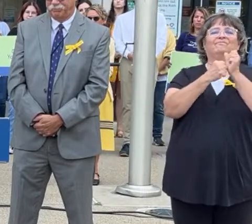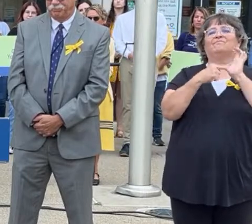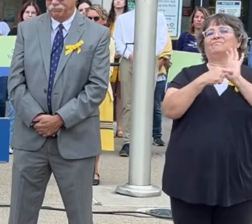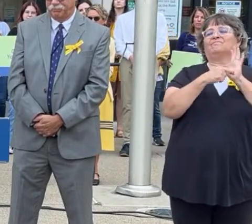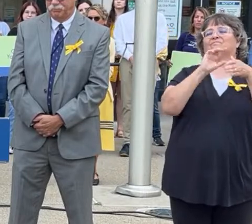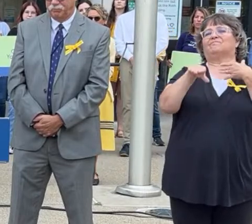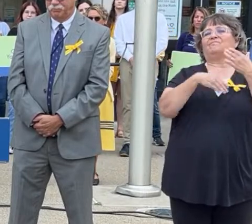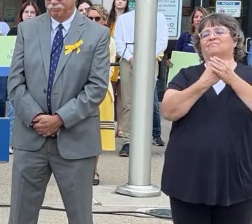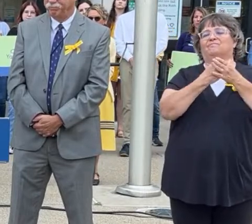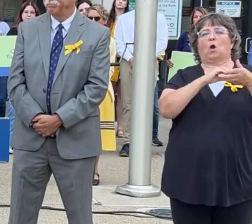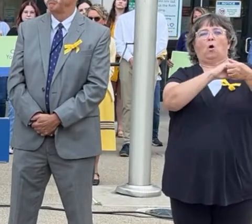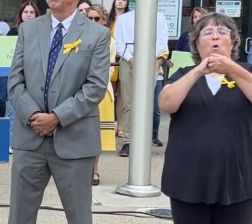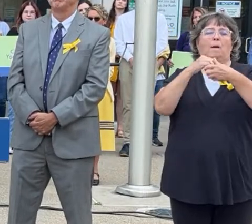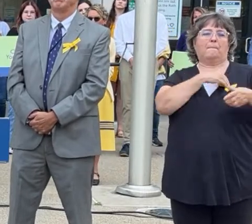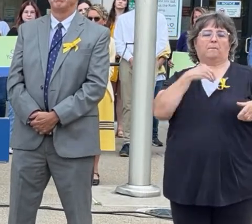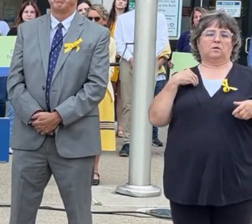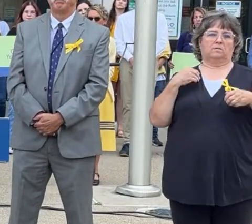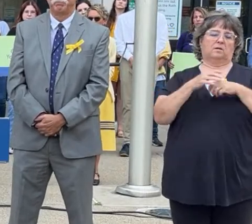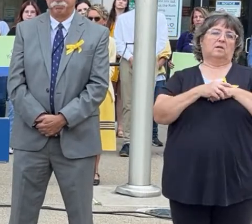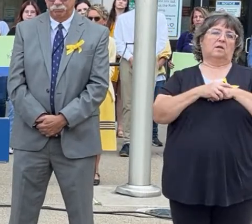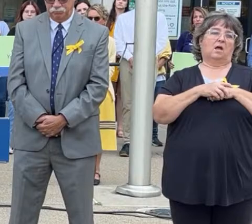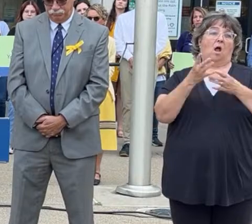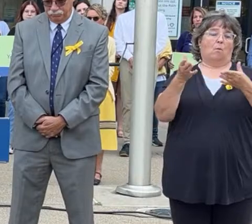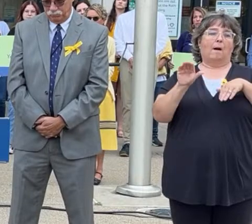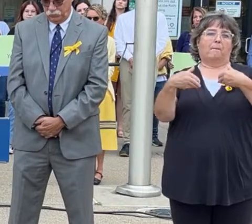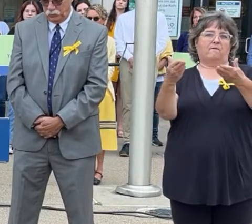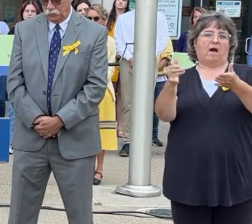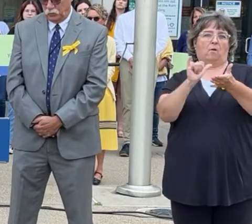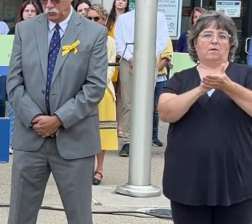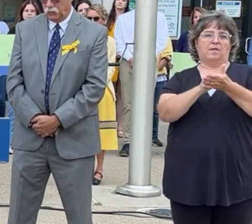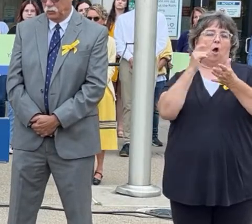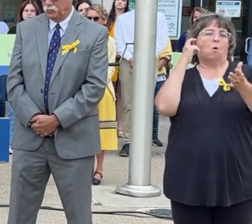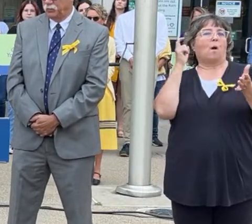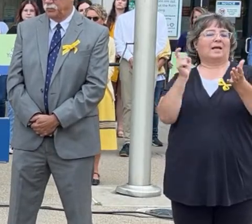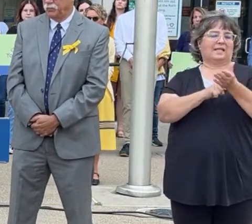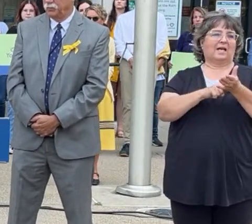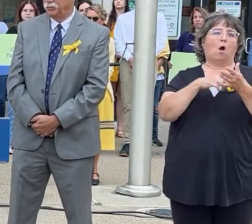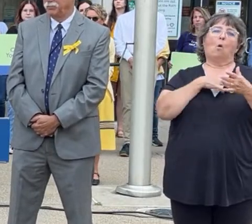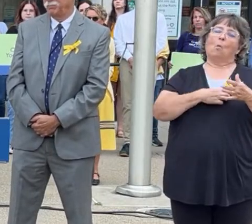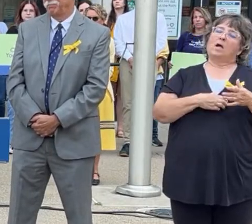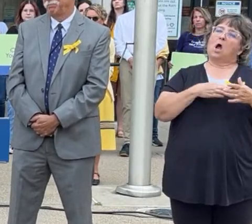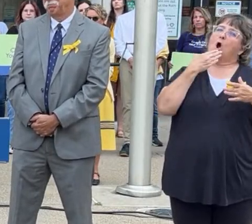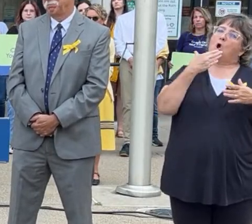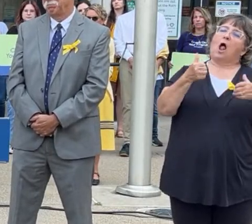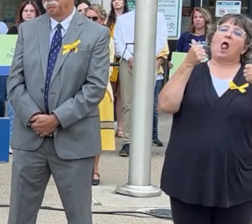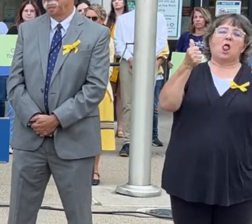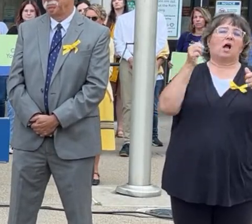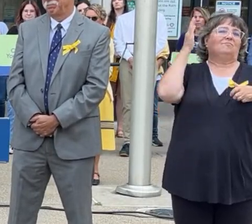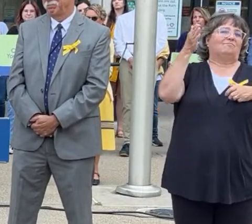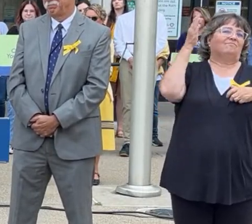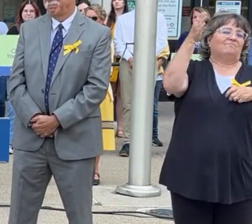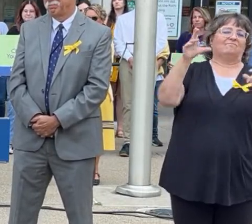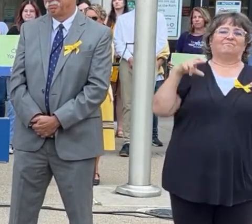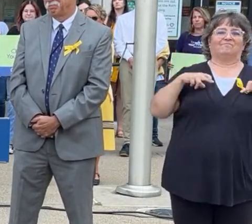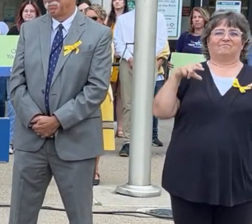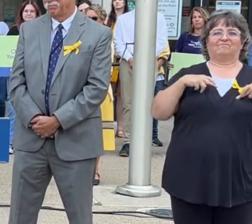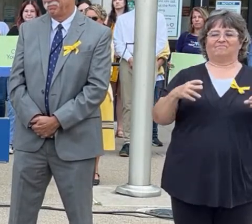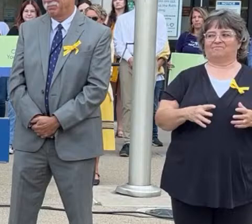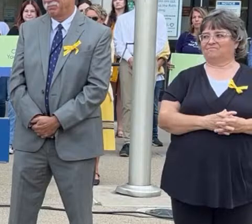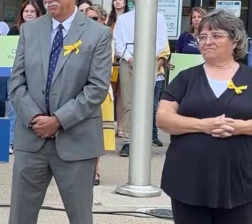of the entire coalition membership. And we want to provide you with this recognition, wishing you all the best in your upcoming retirement.